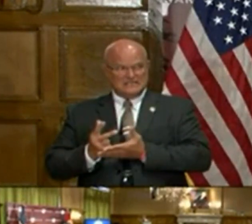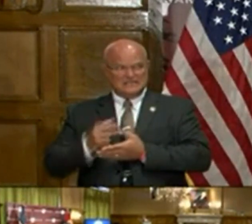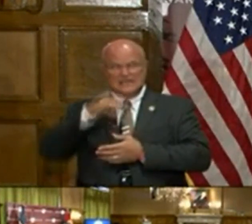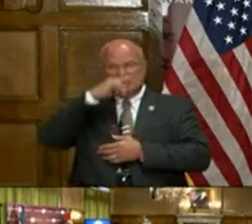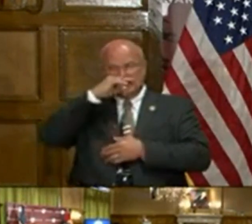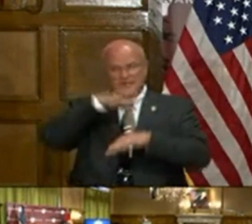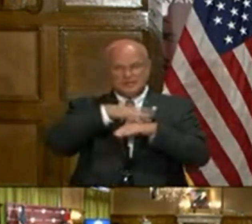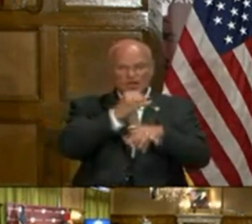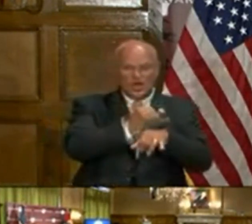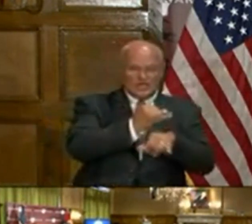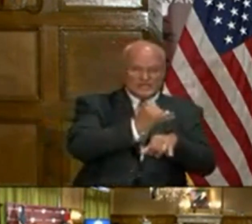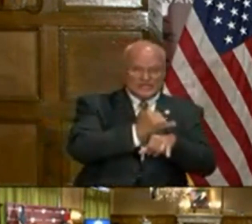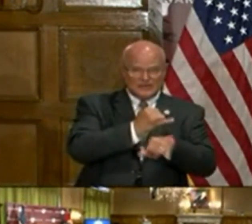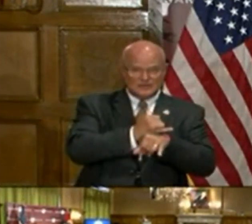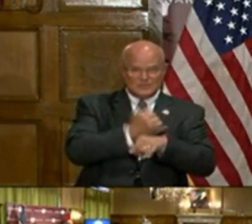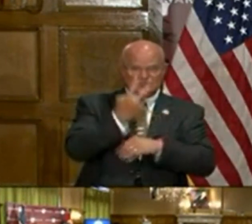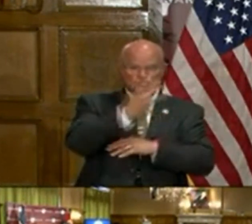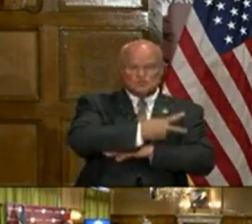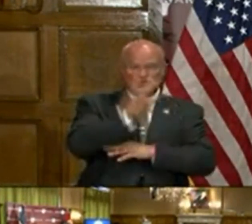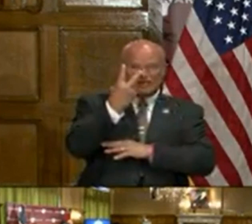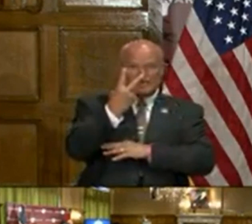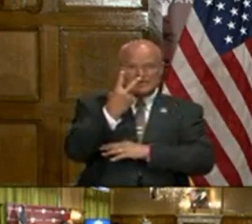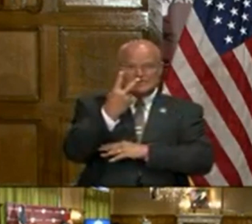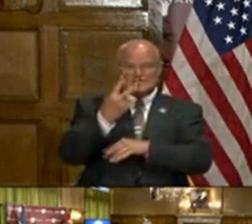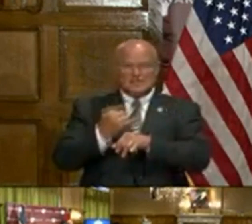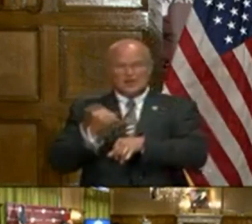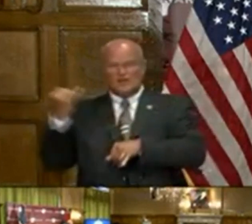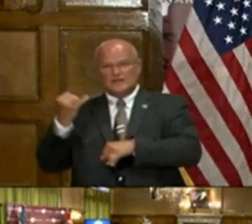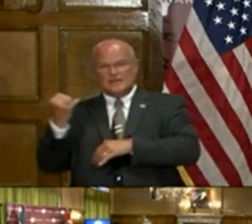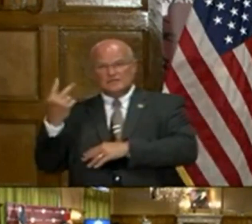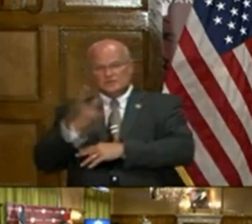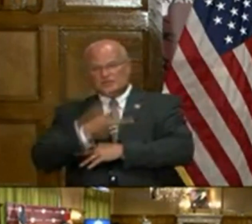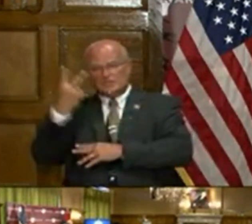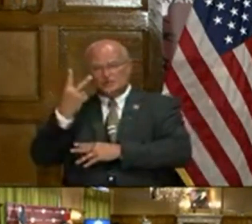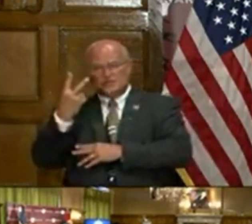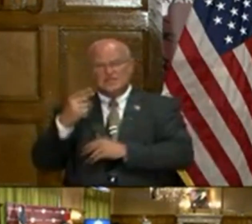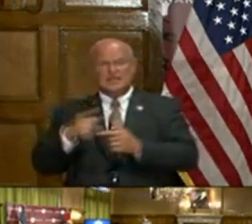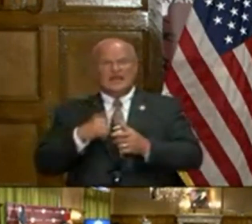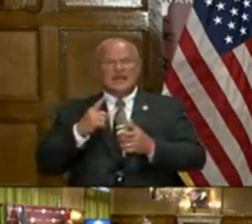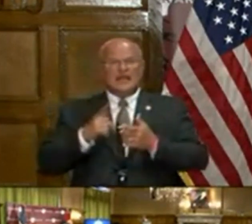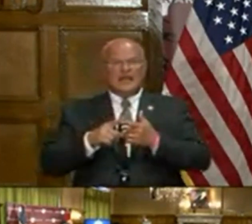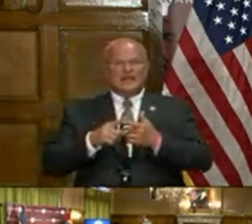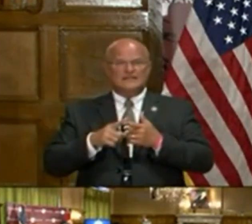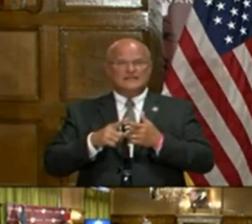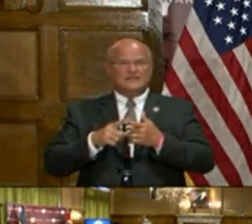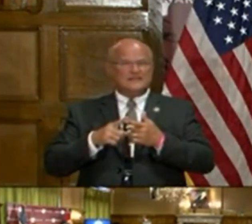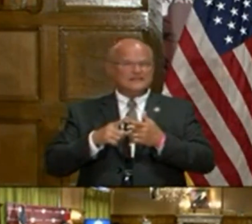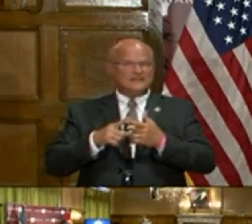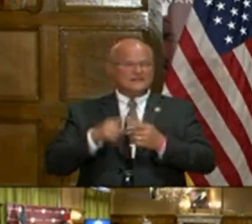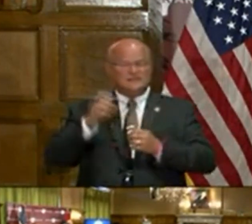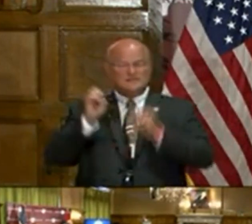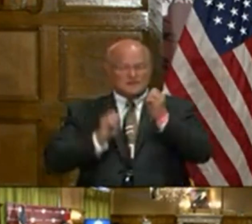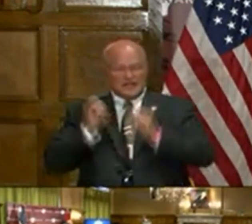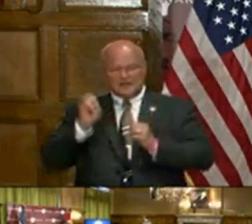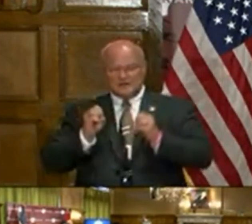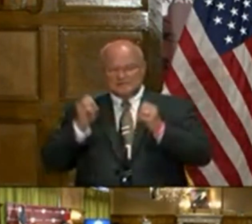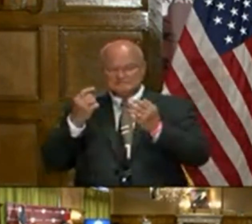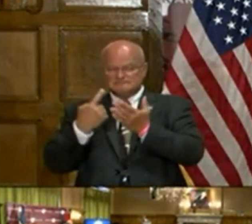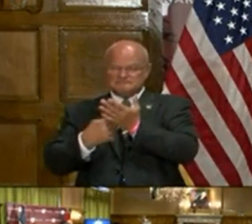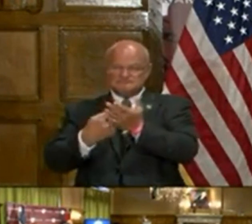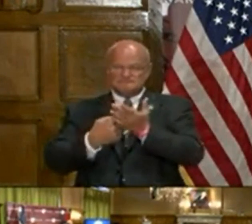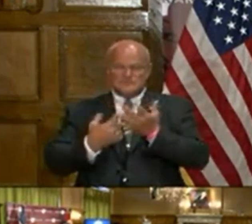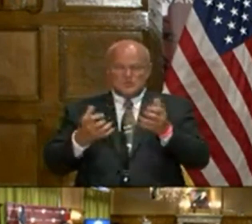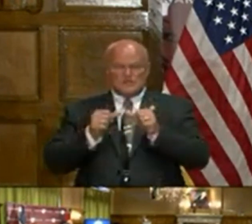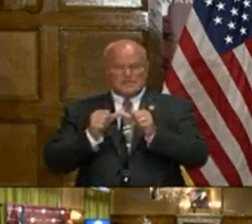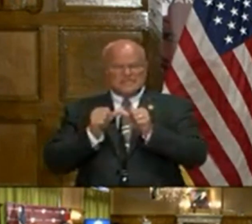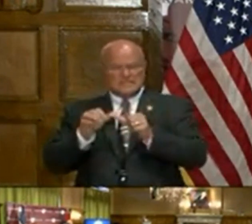be on campus for 2 days a week. And then after that, they're going to evaluate that to see if they